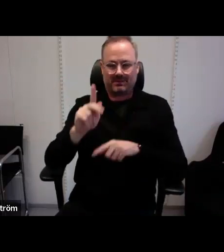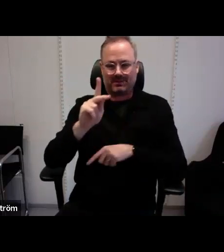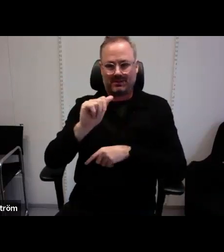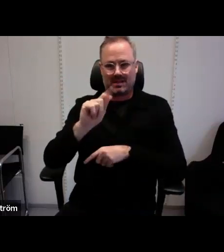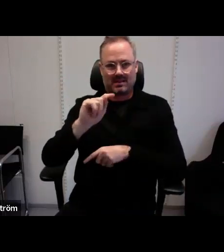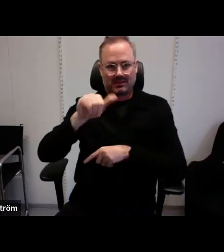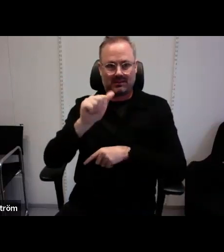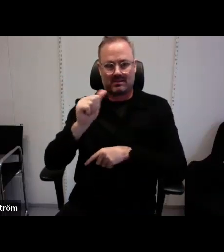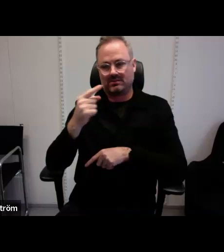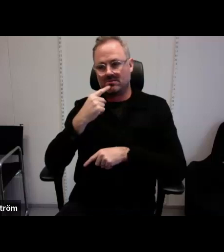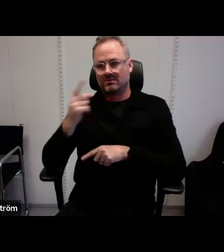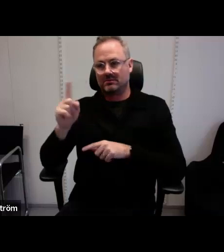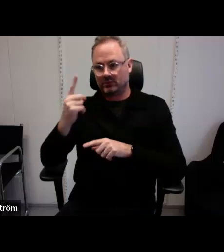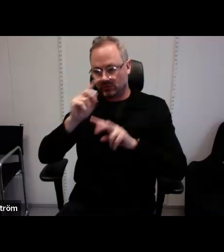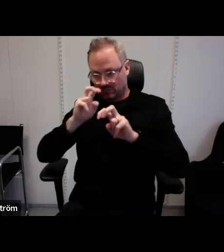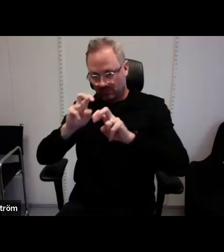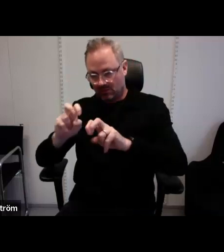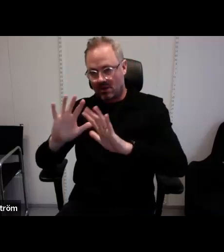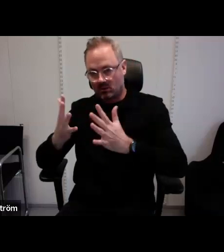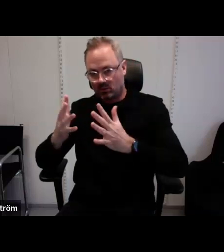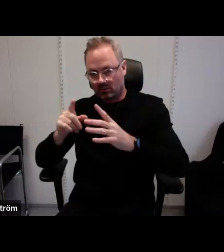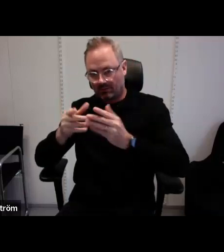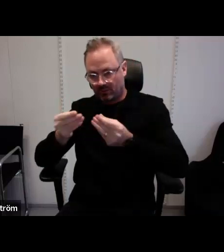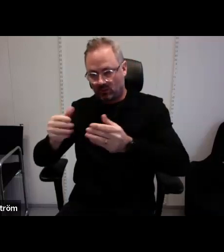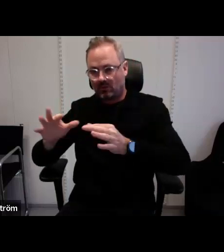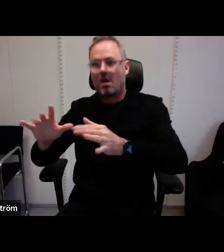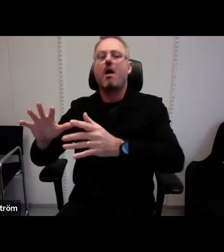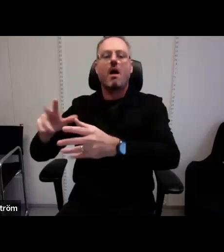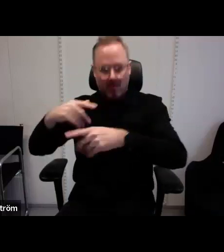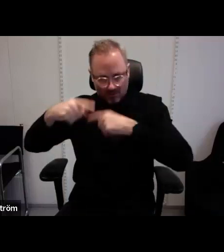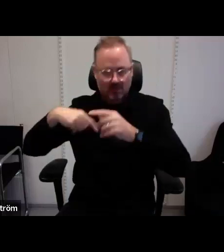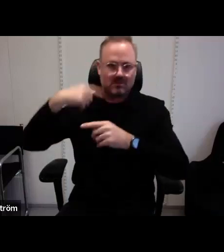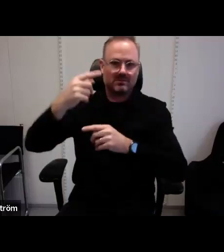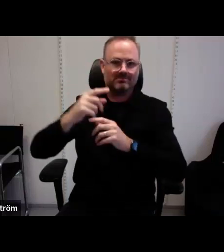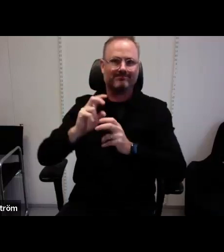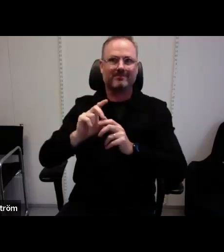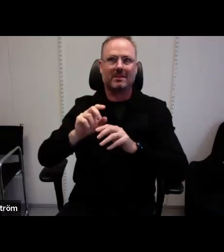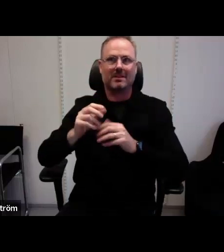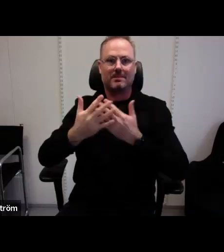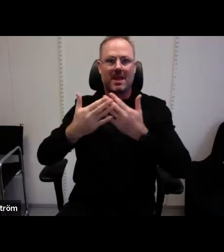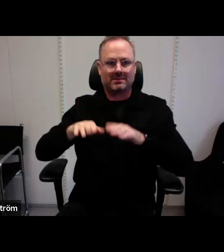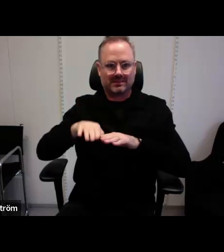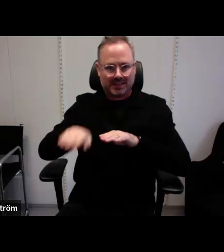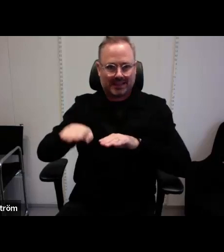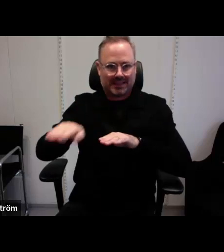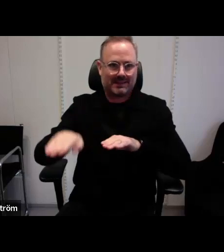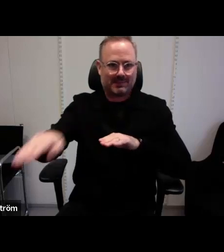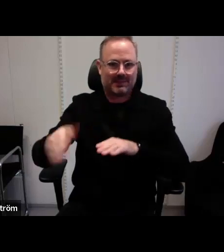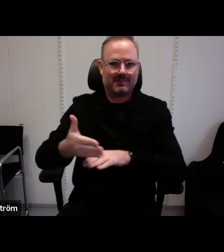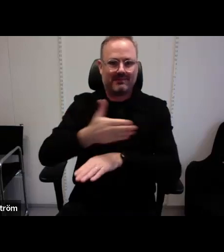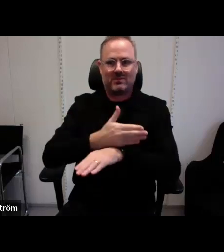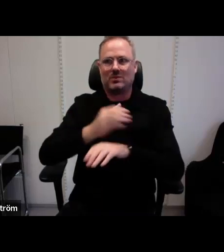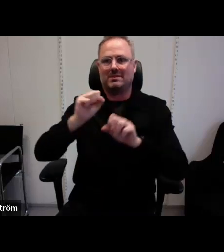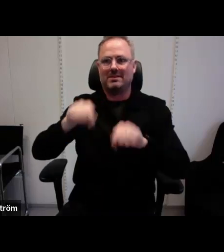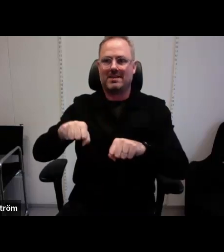first step is identifying these things. The same as what Katja just said. First, we have to identify the